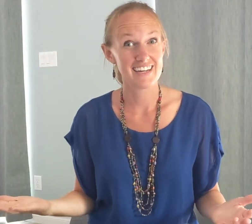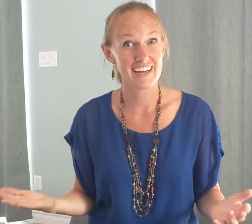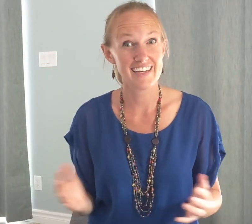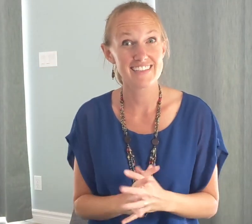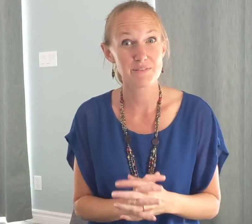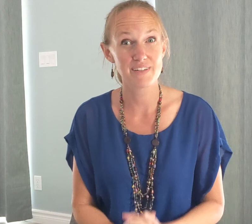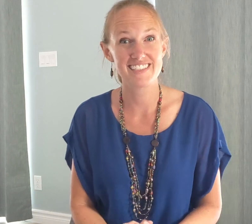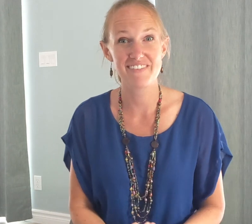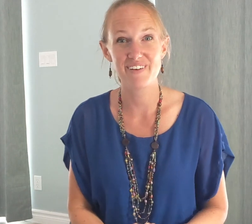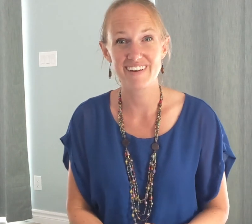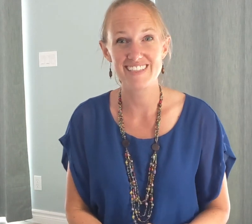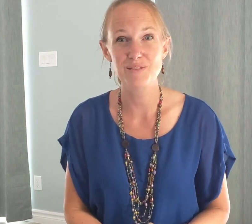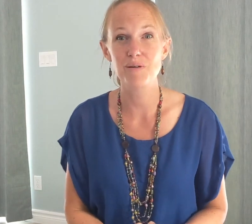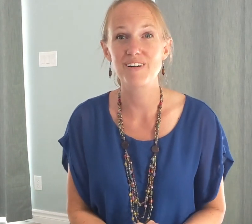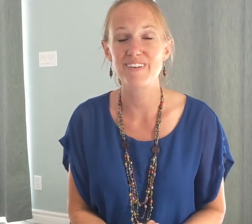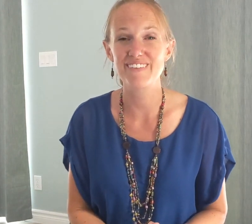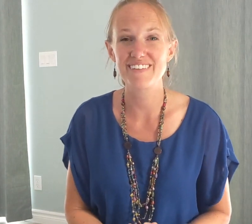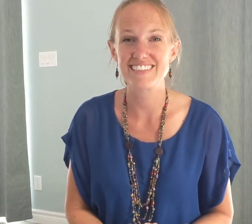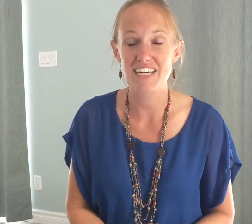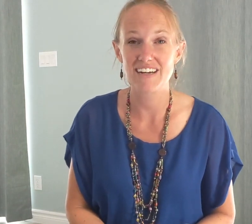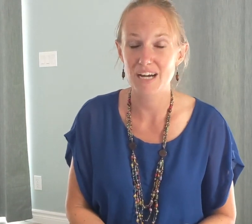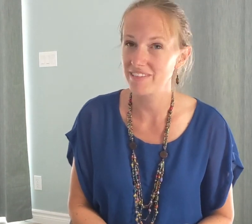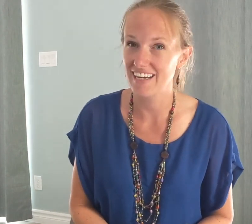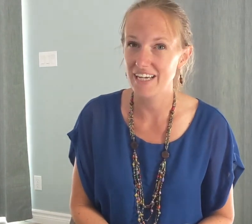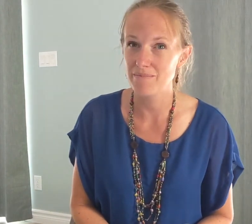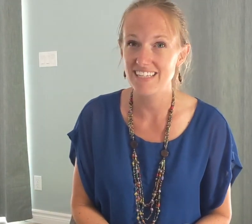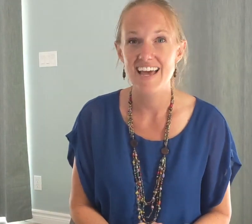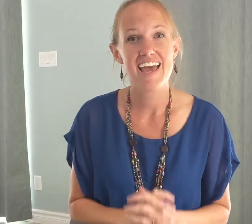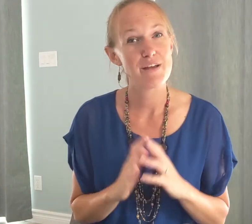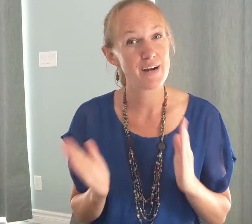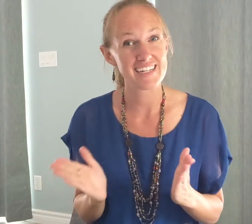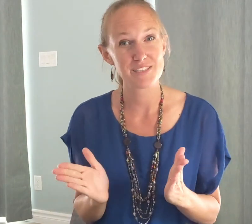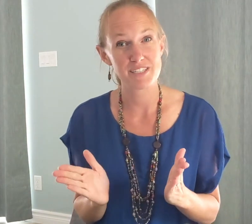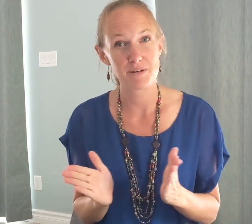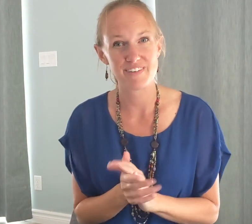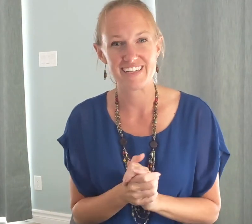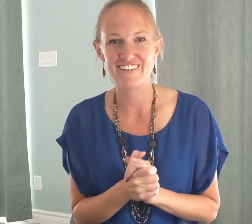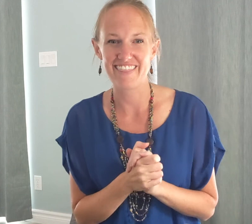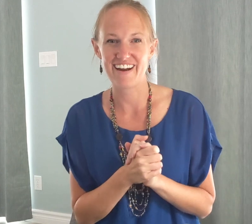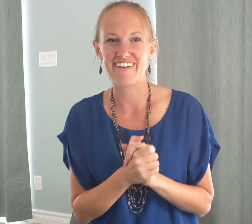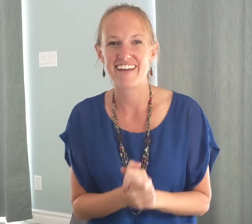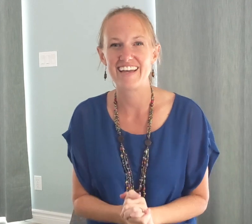Okay, that's a pretty tough chorus, but we'll go through it a couple times, and practice makes perfect. You'll get there, okay?